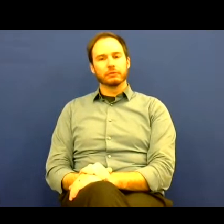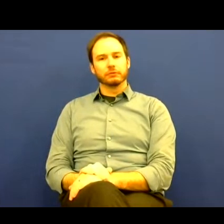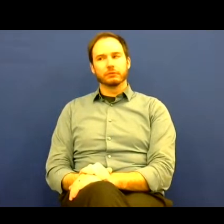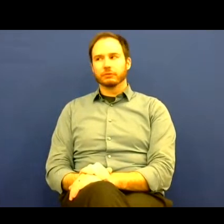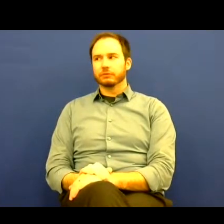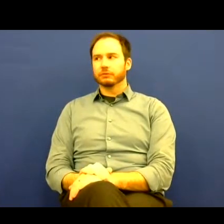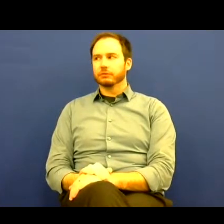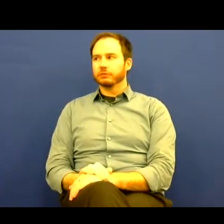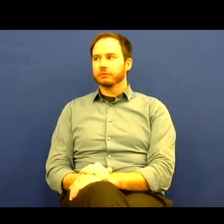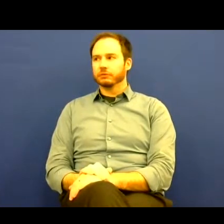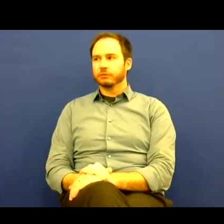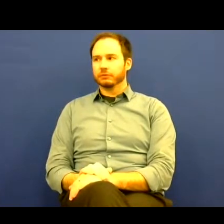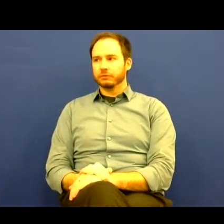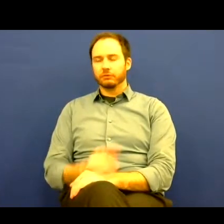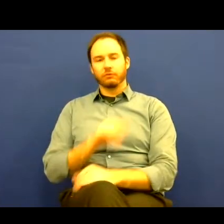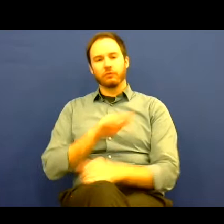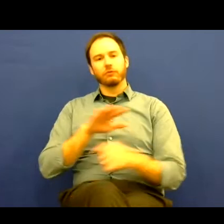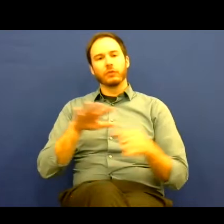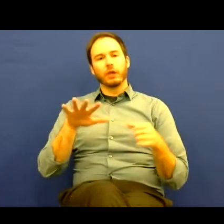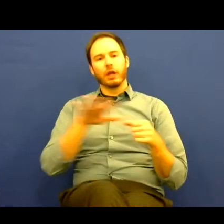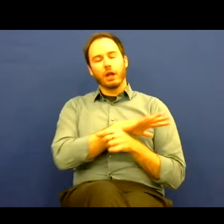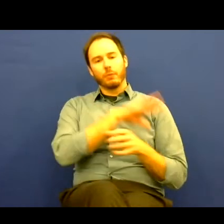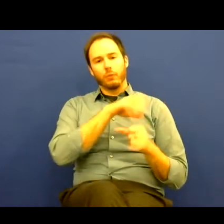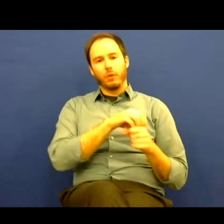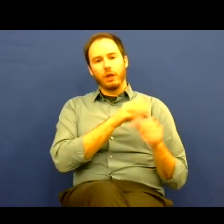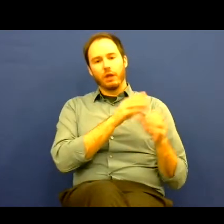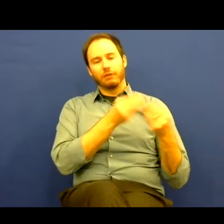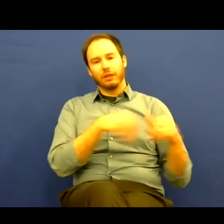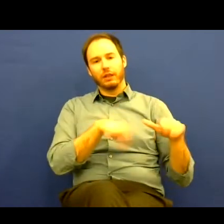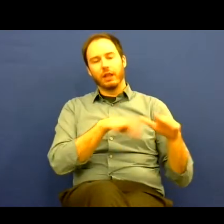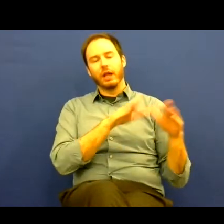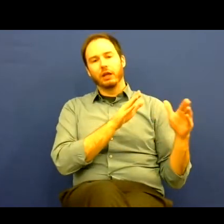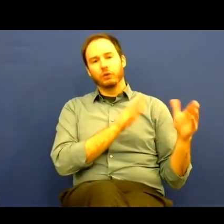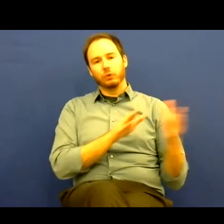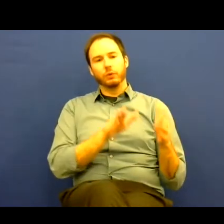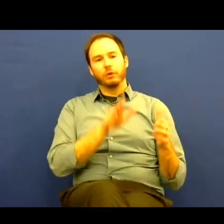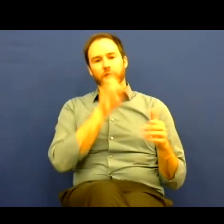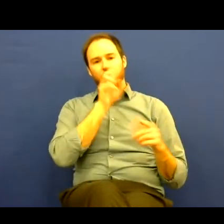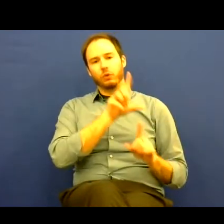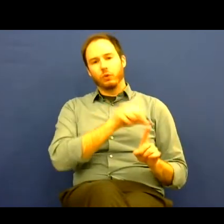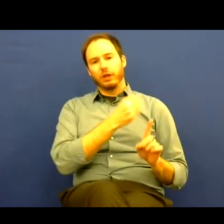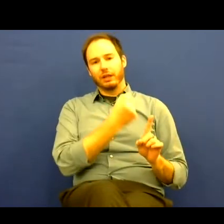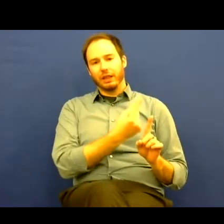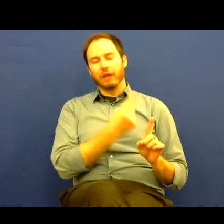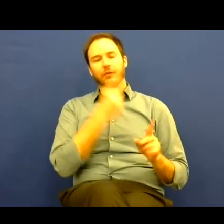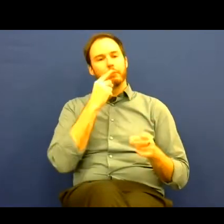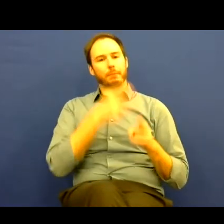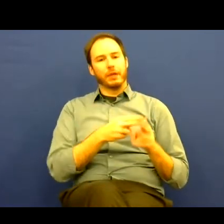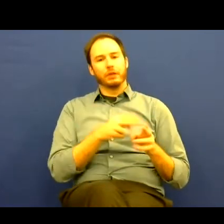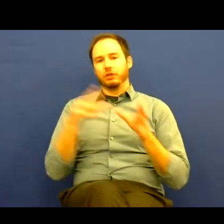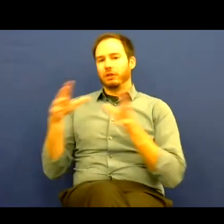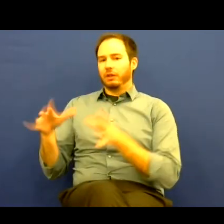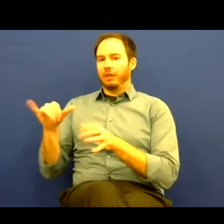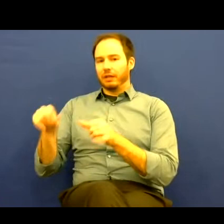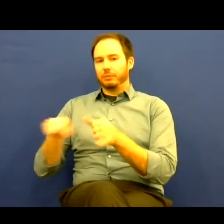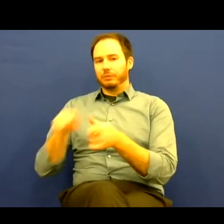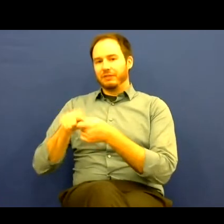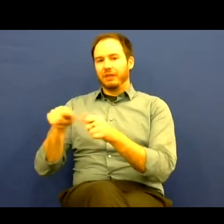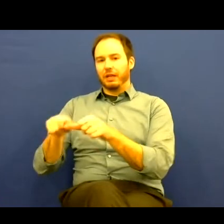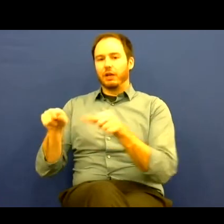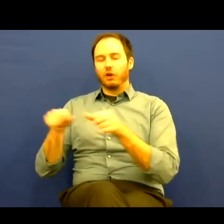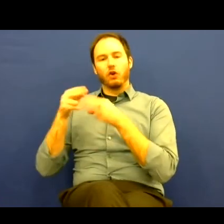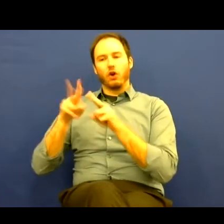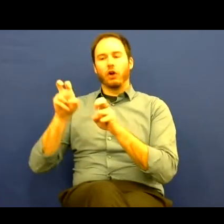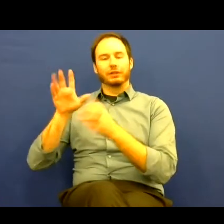The comprehensive land use plan of 2011 talked about that this area, they referred to it as